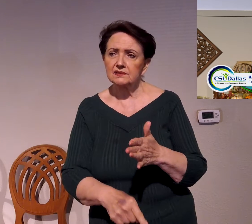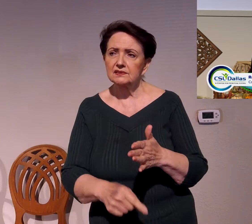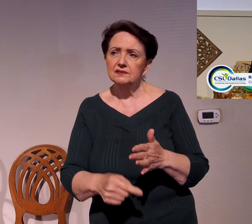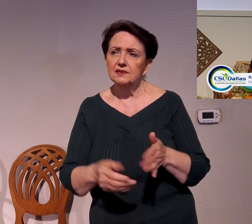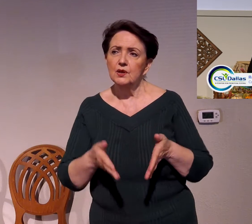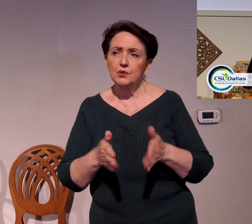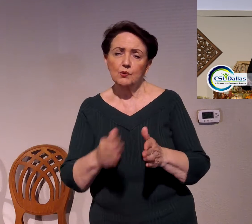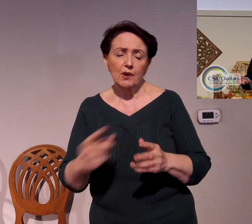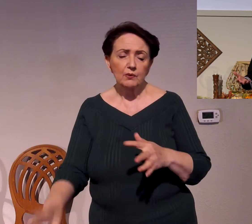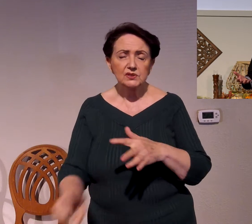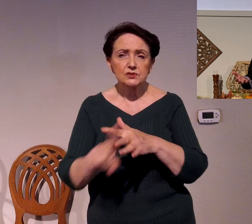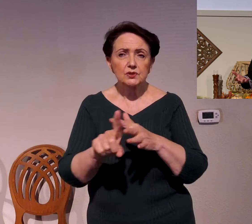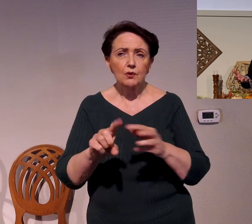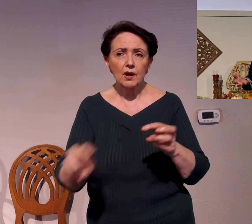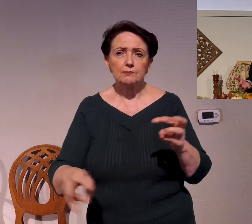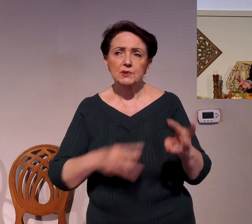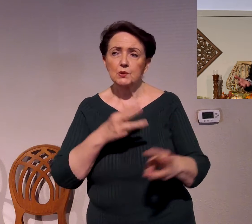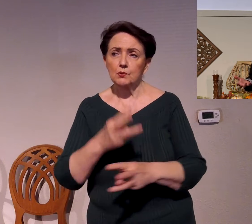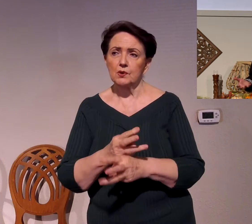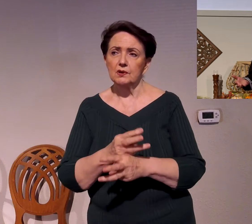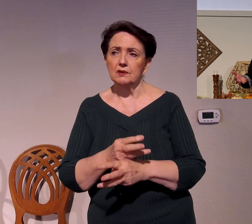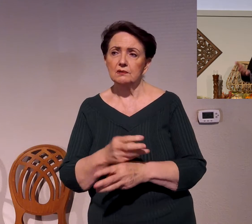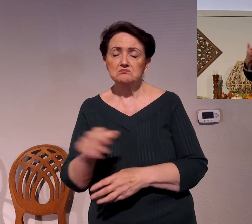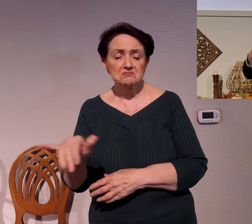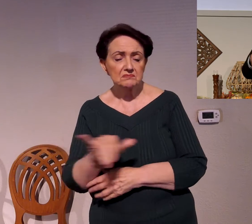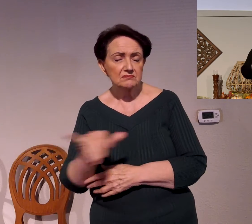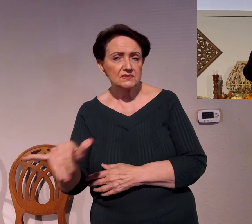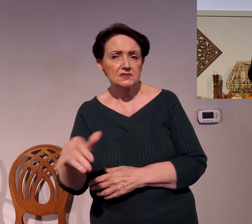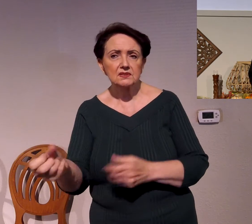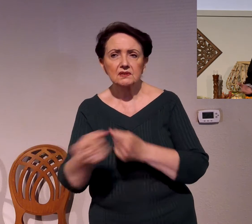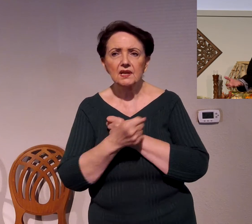way in which we show up in the world as love and light.